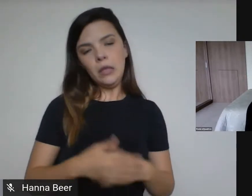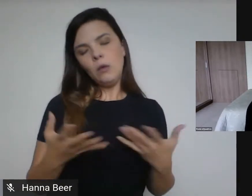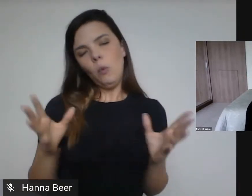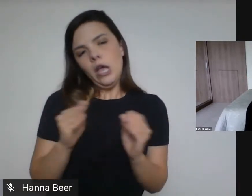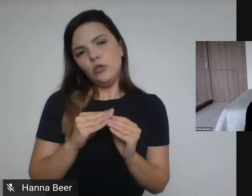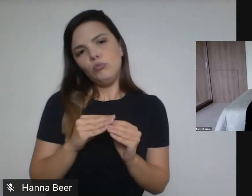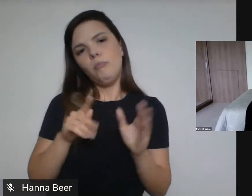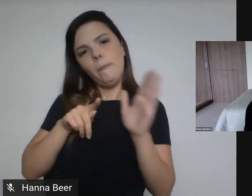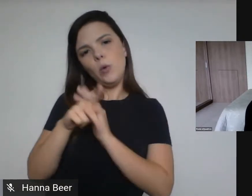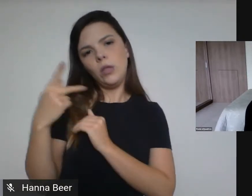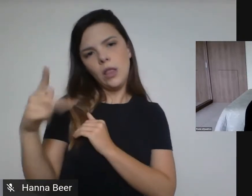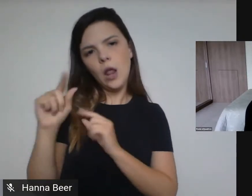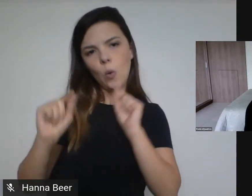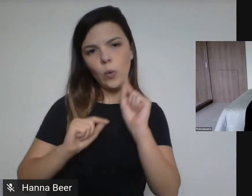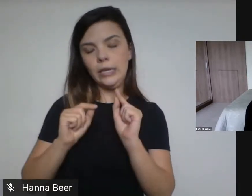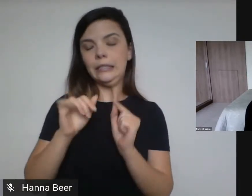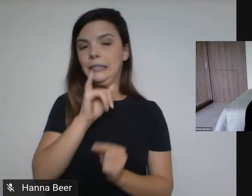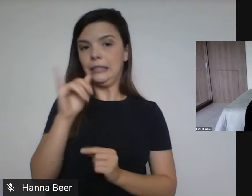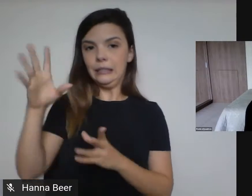the pantomima